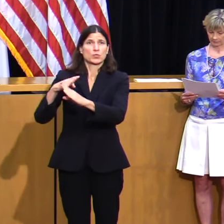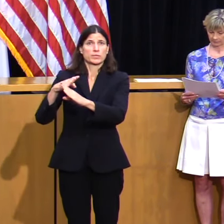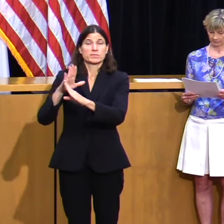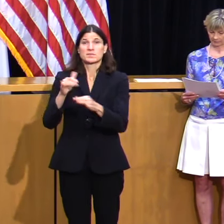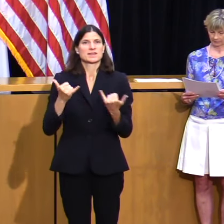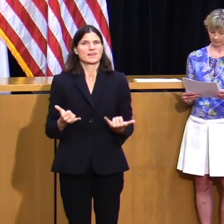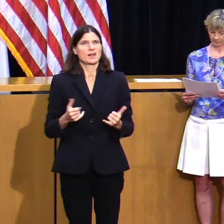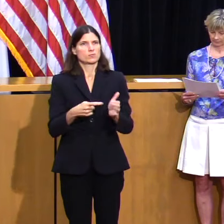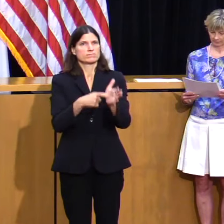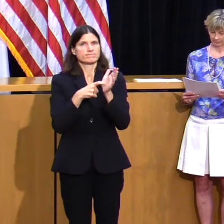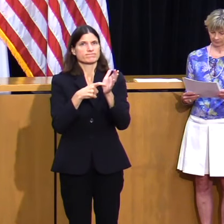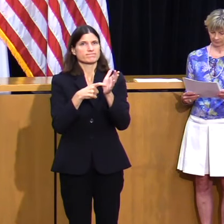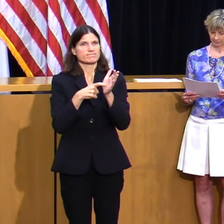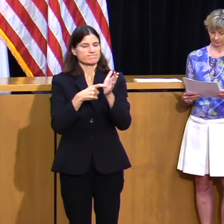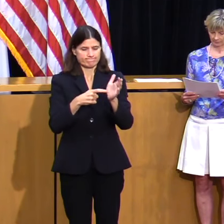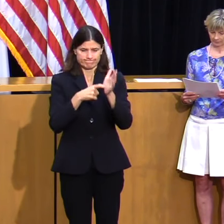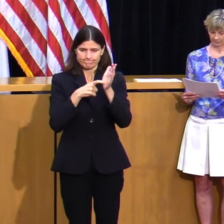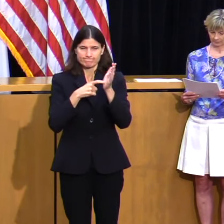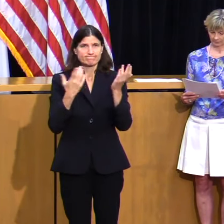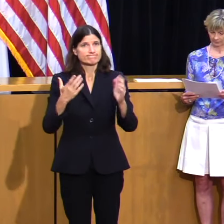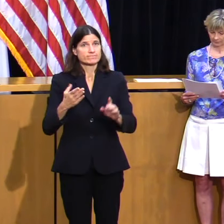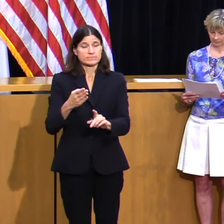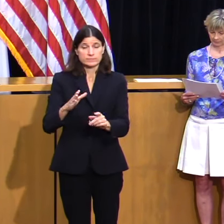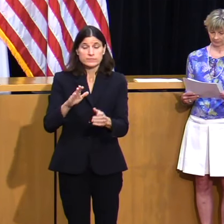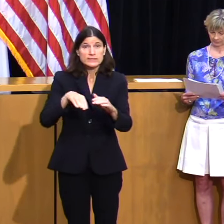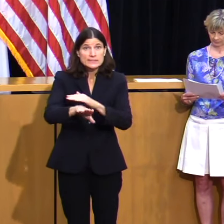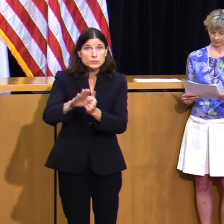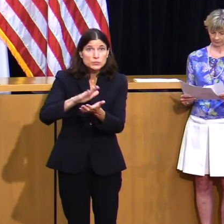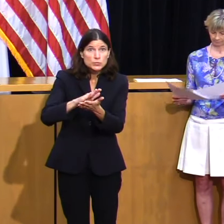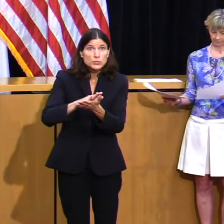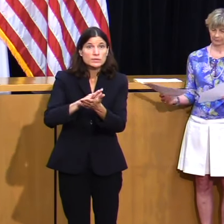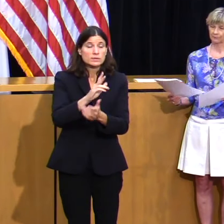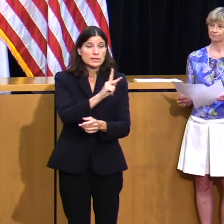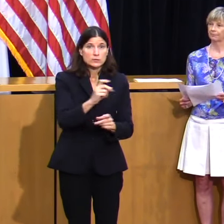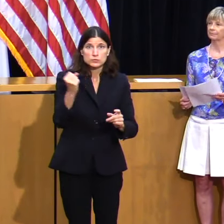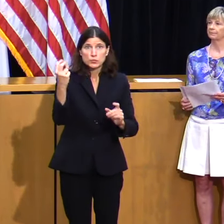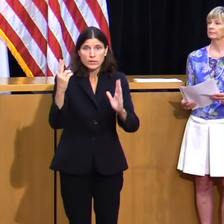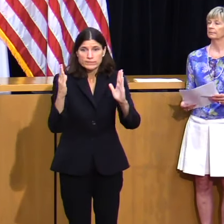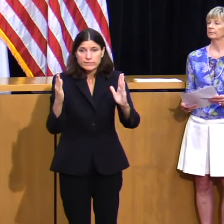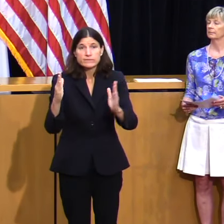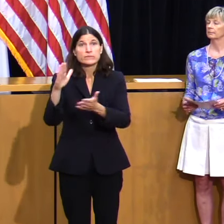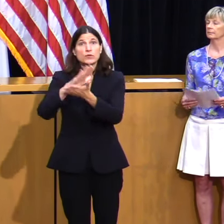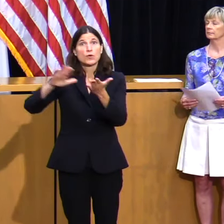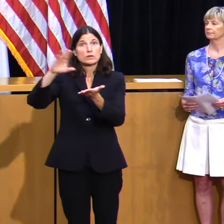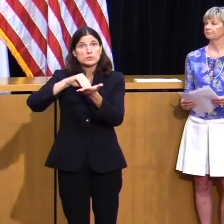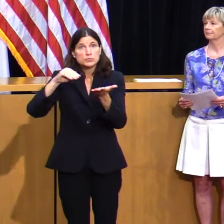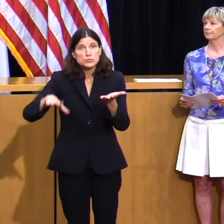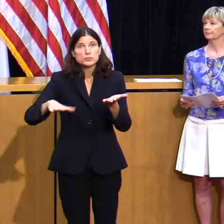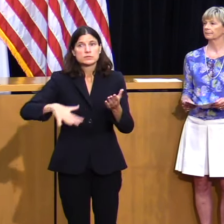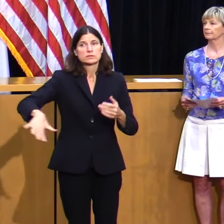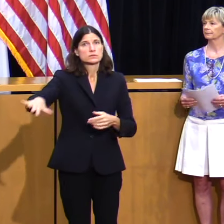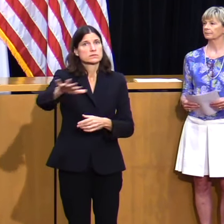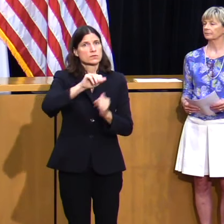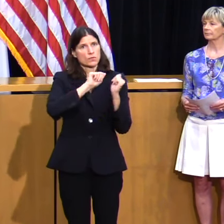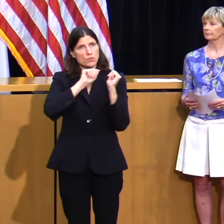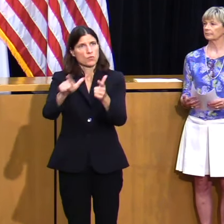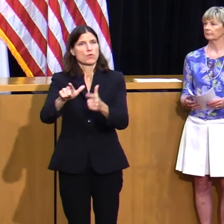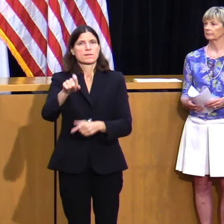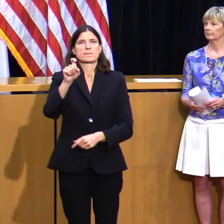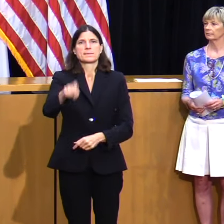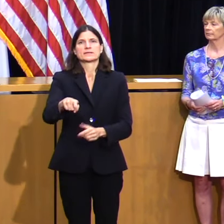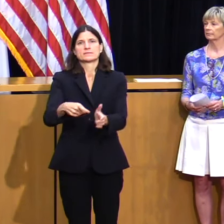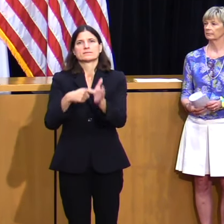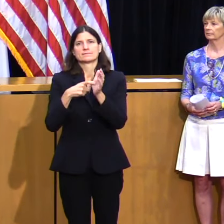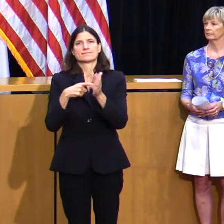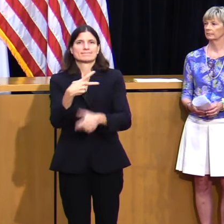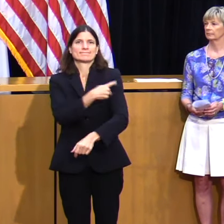highest immunization for our children and youth, but we can do better. In addition to existing Massachusetts